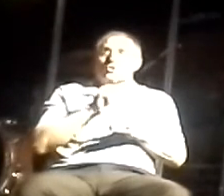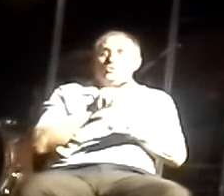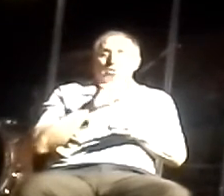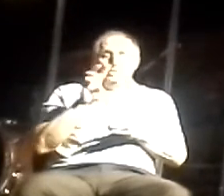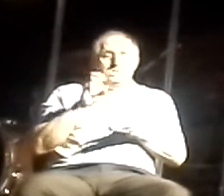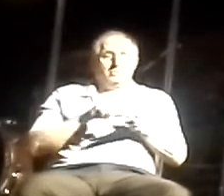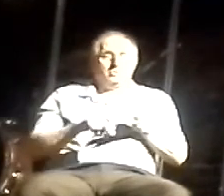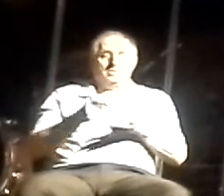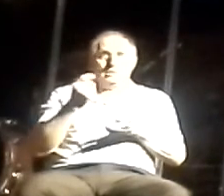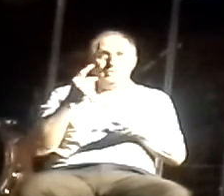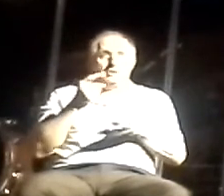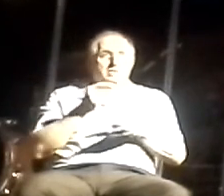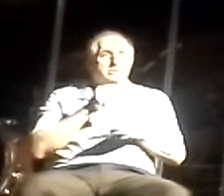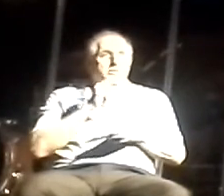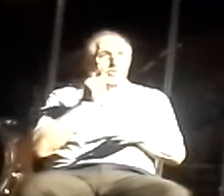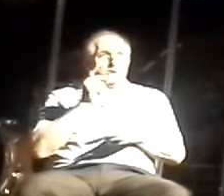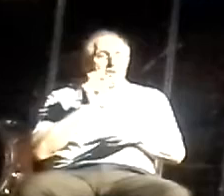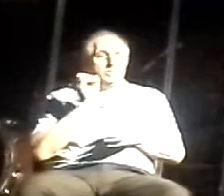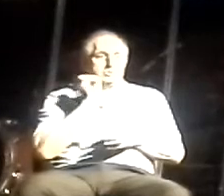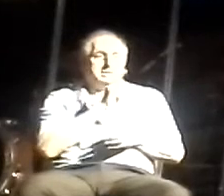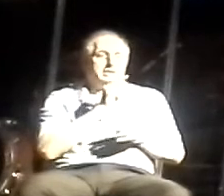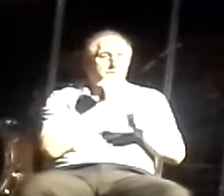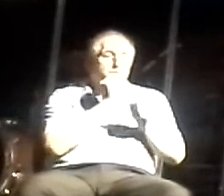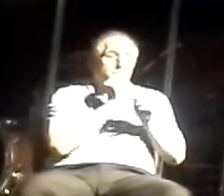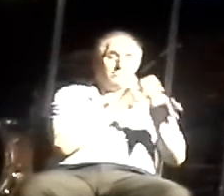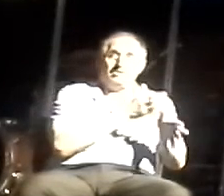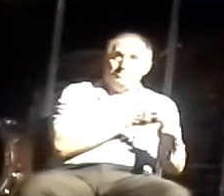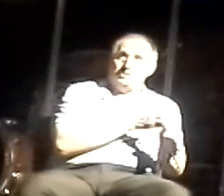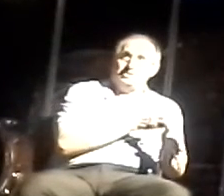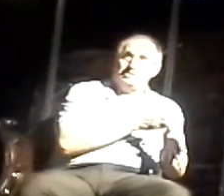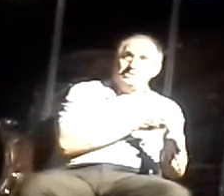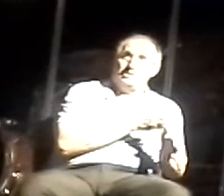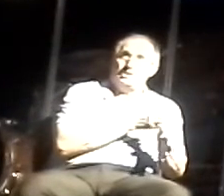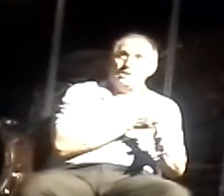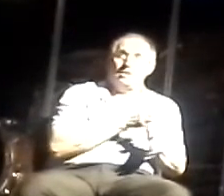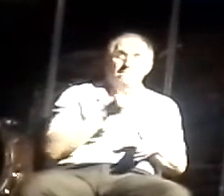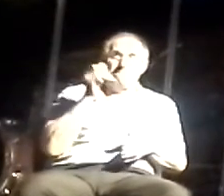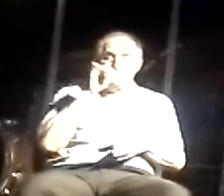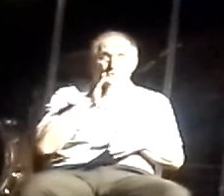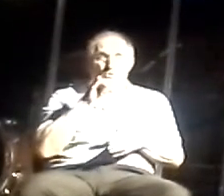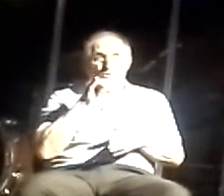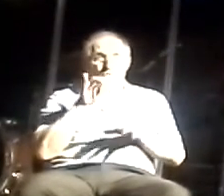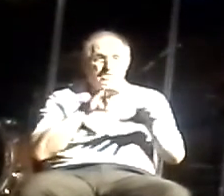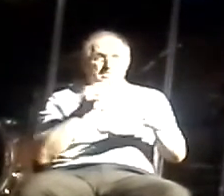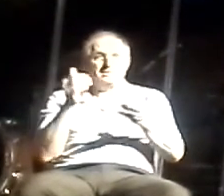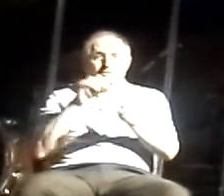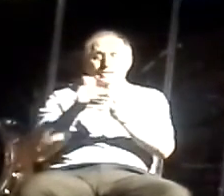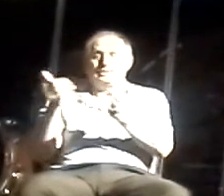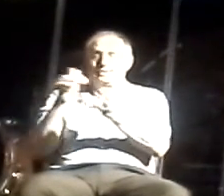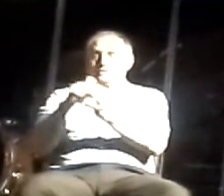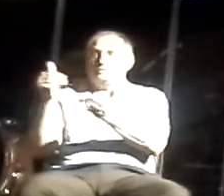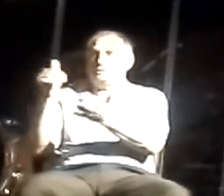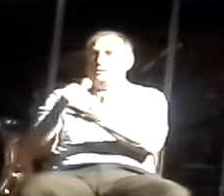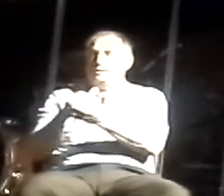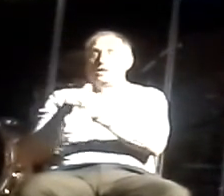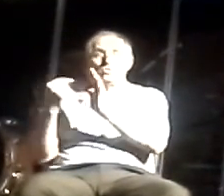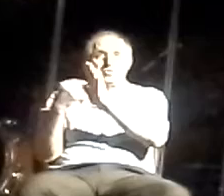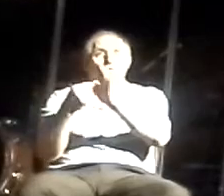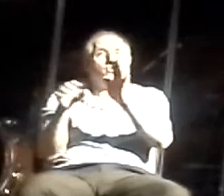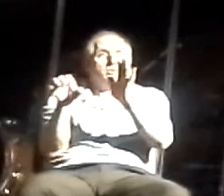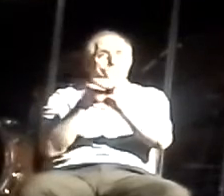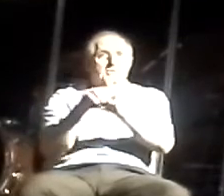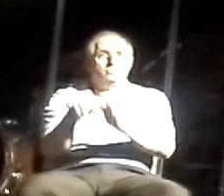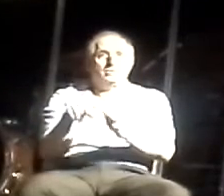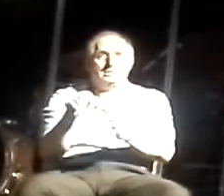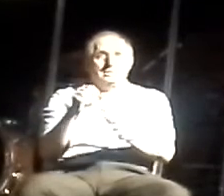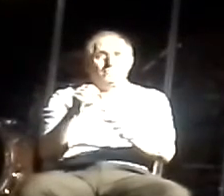this, as a dog returns to its what? So a who? Repeats their folly. Let me show you a picture of that